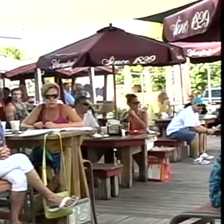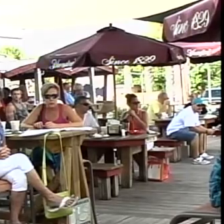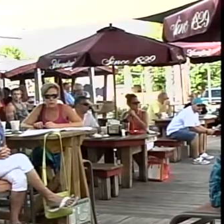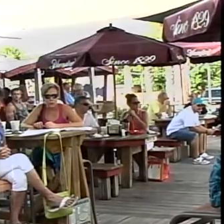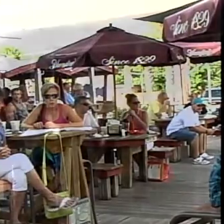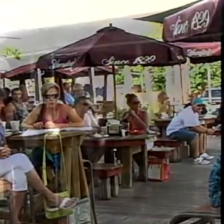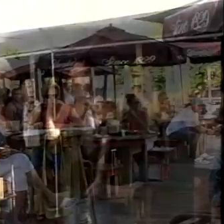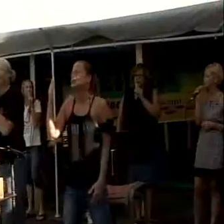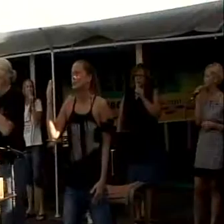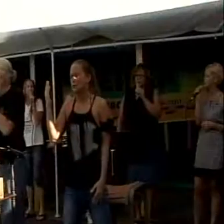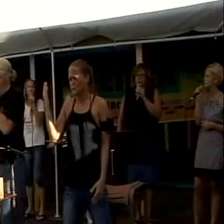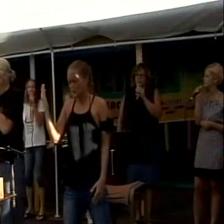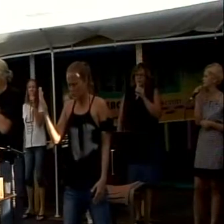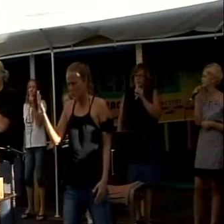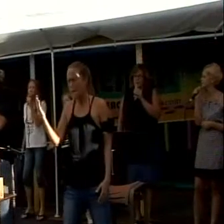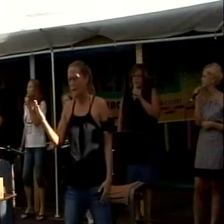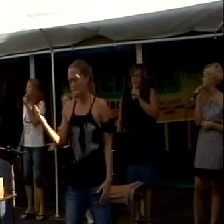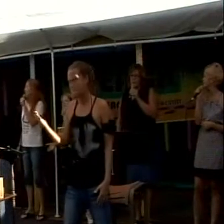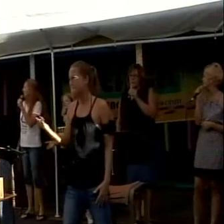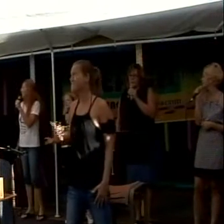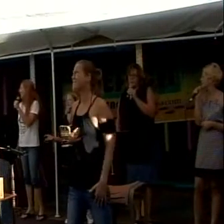want to see you.